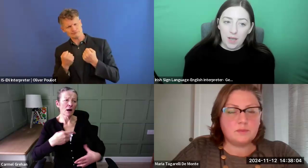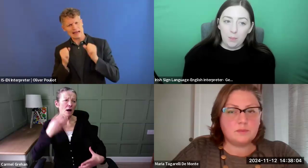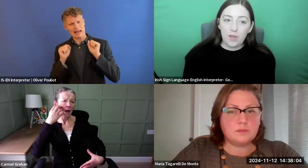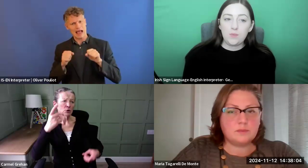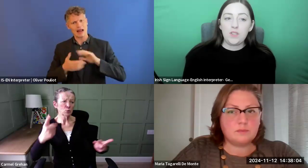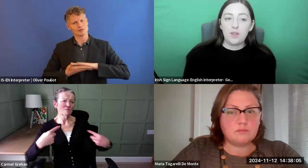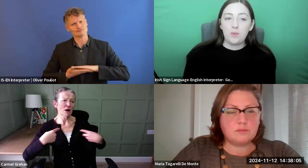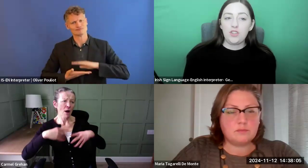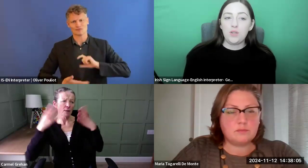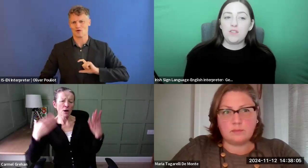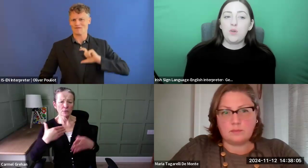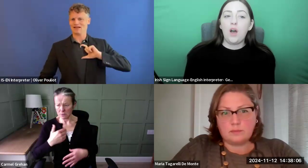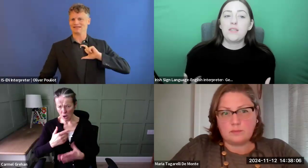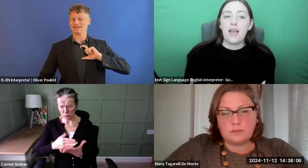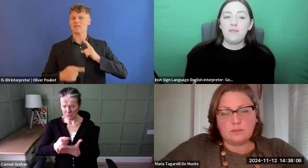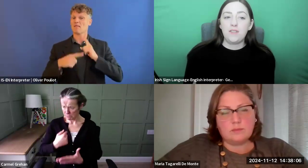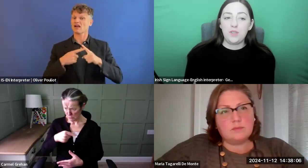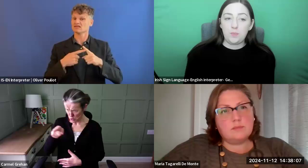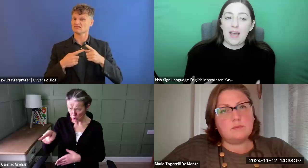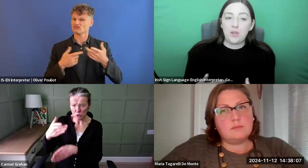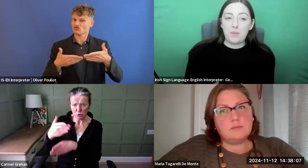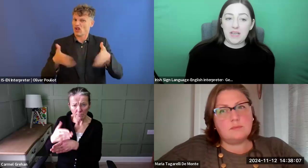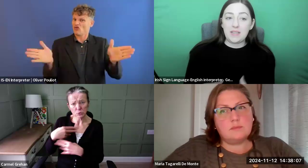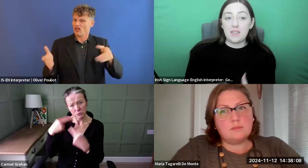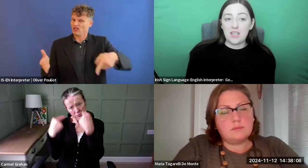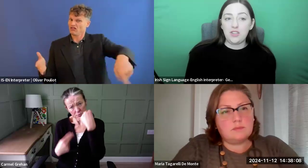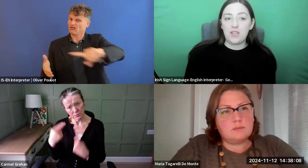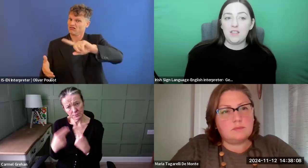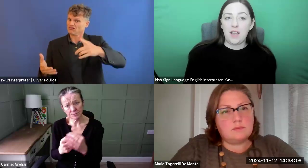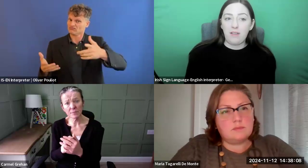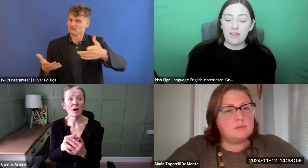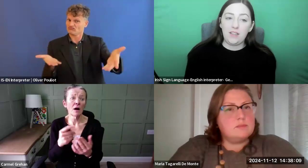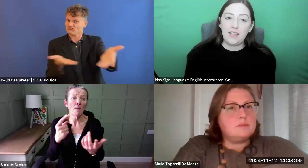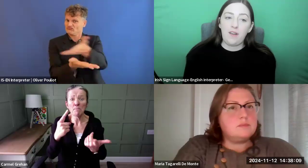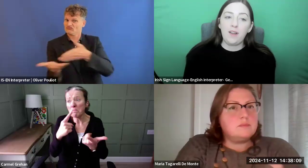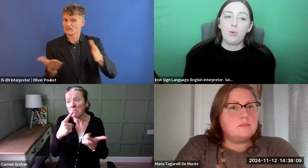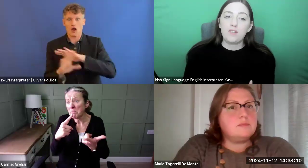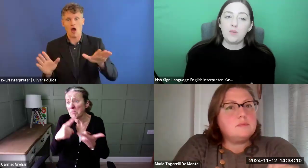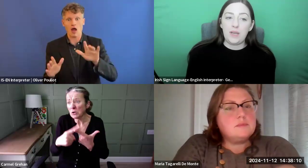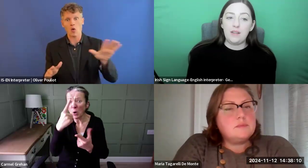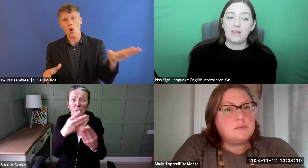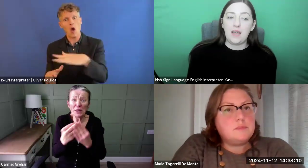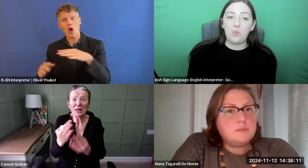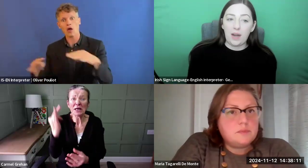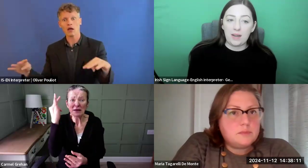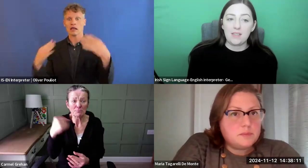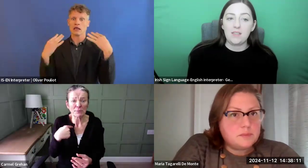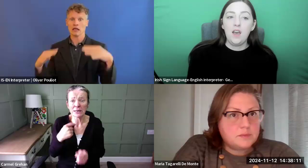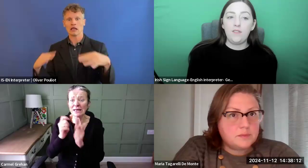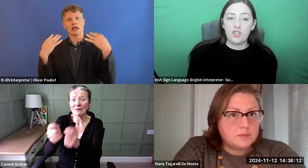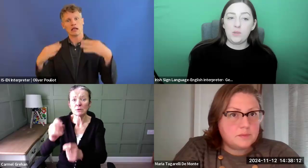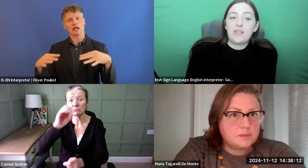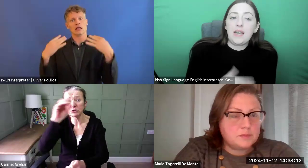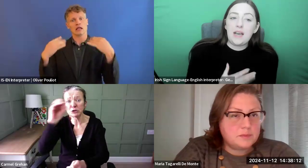classroom, because I don't want the students to constantly having to depend on me as the teacher to answer everything. I think it's very important to build that